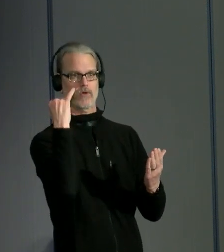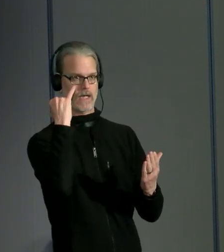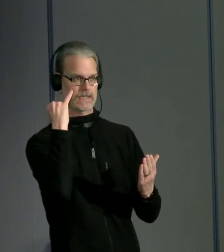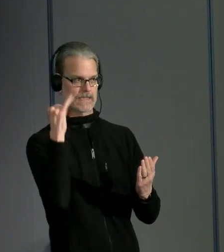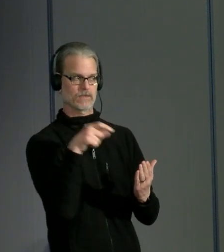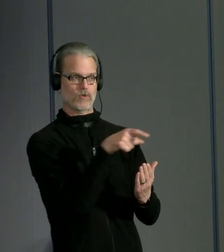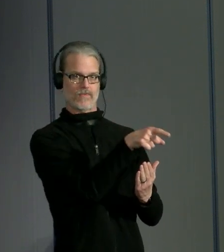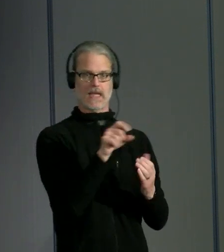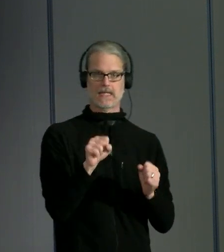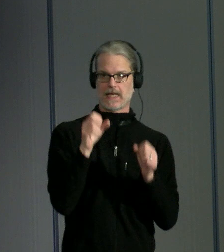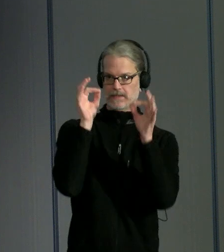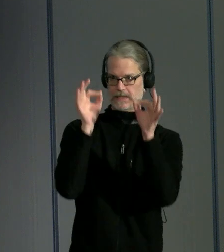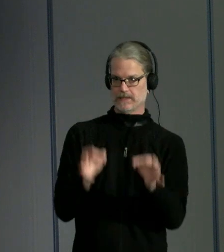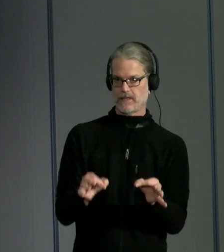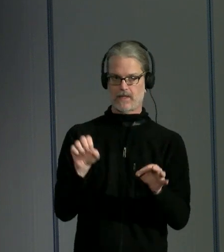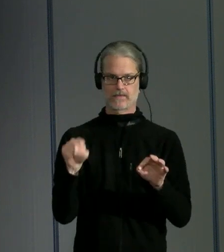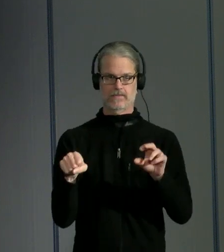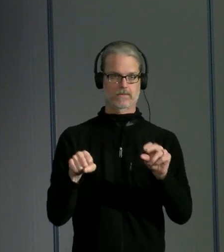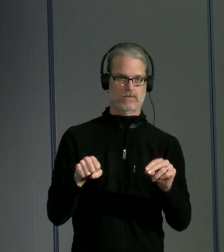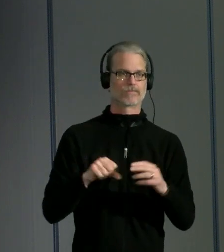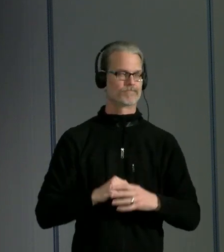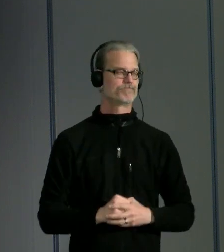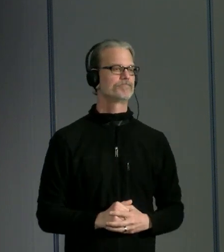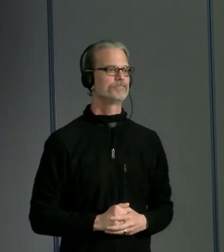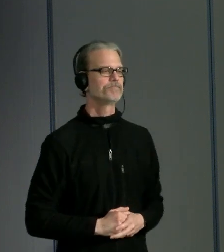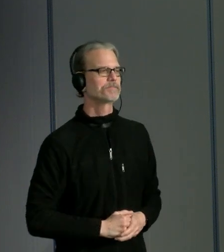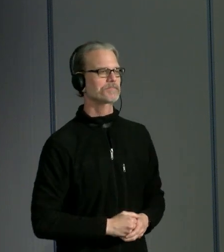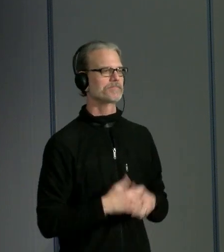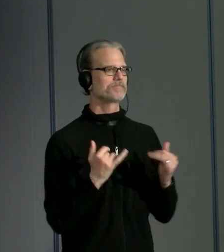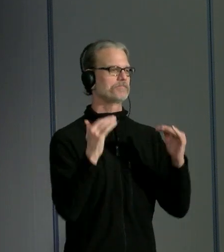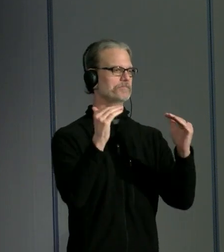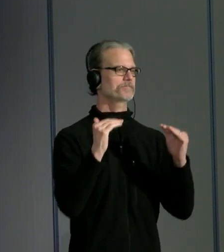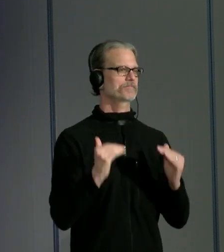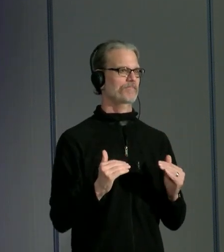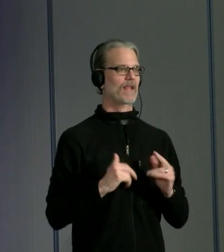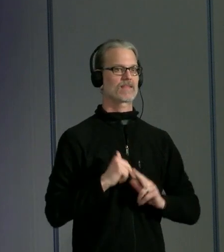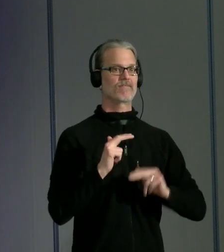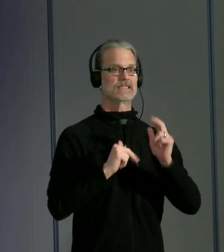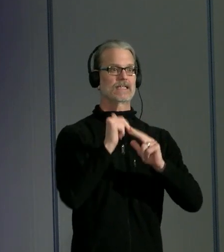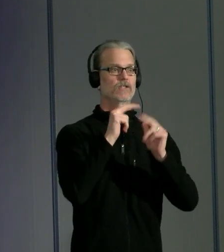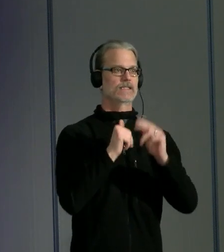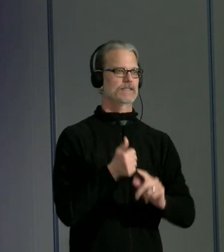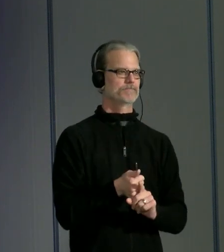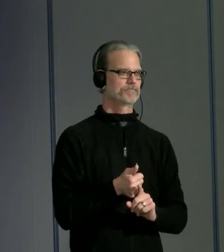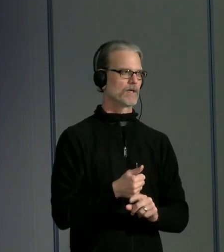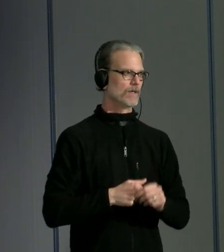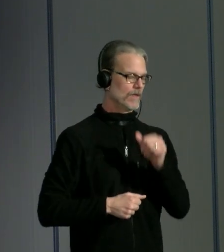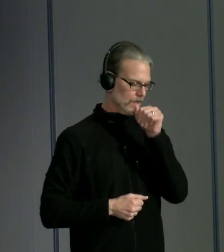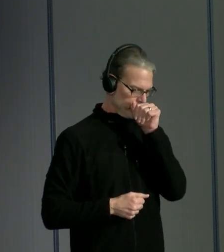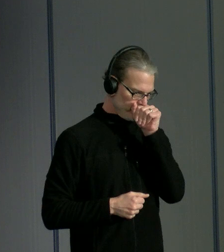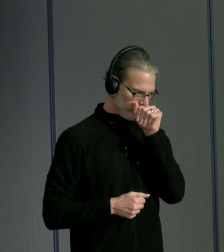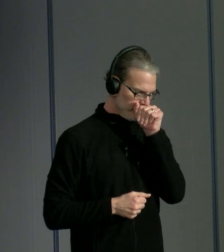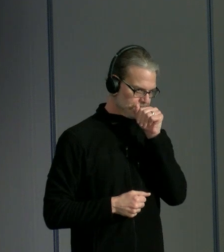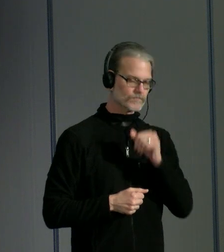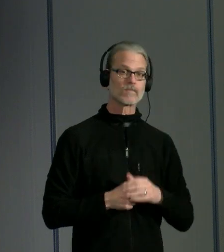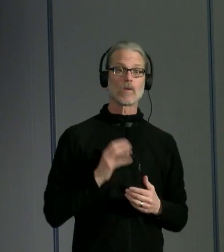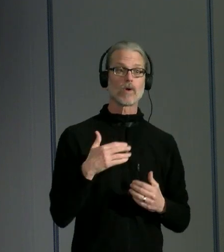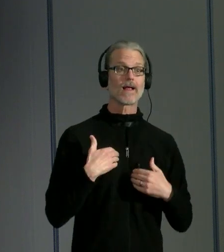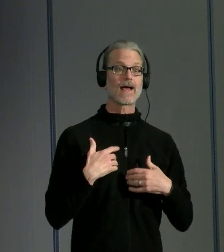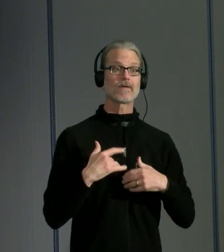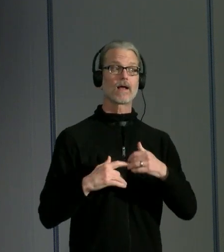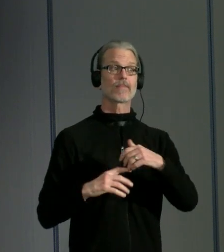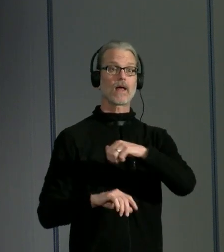make that informed decision. Okay, moving on to the facility. Of course, there's going to be the